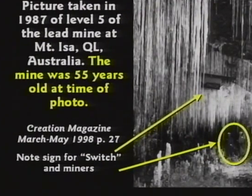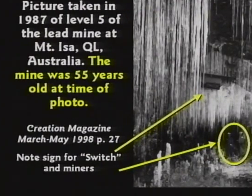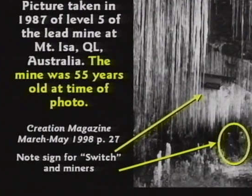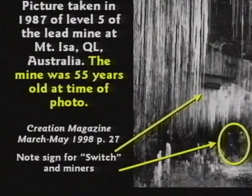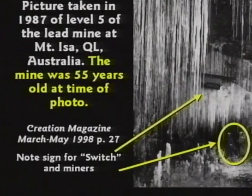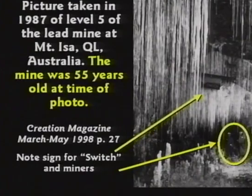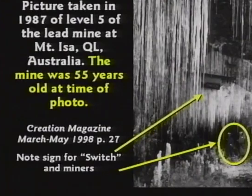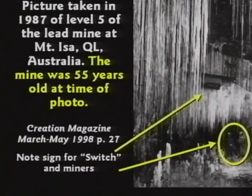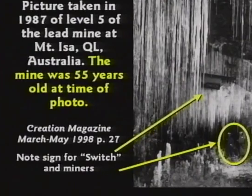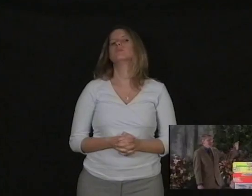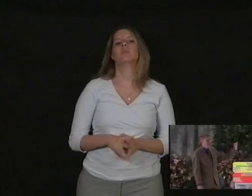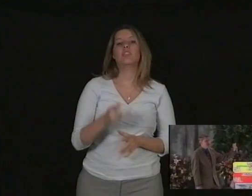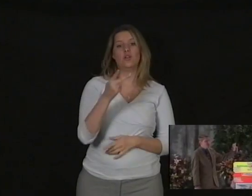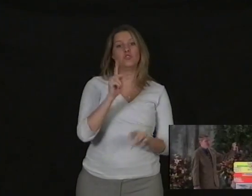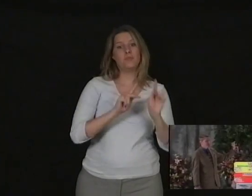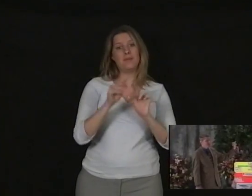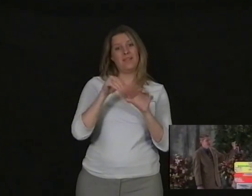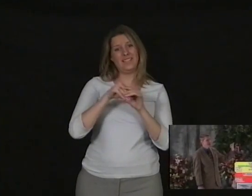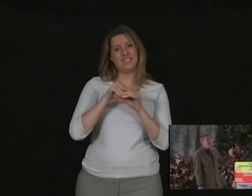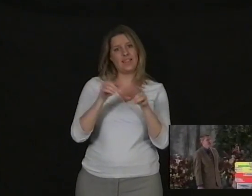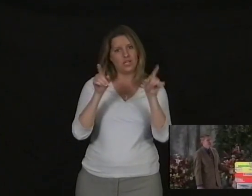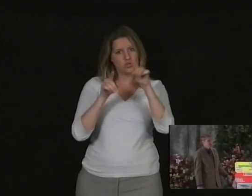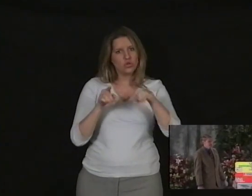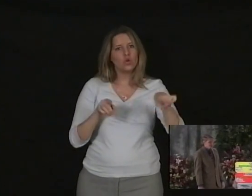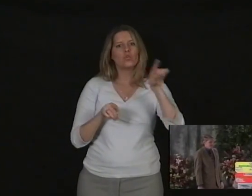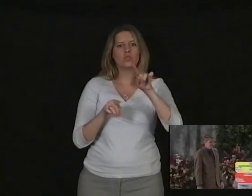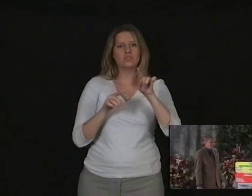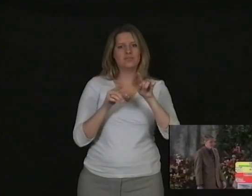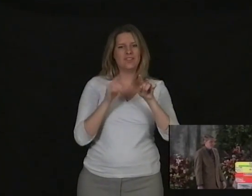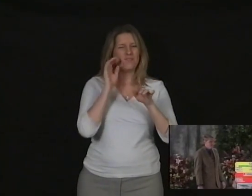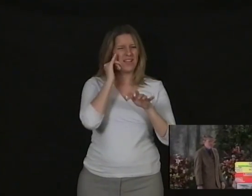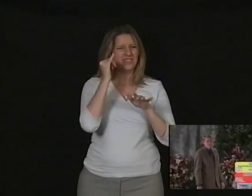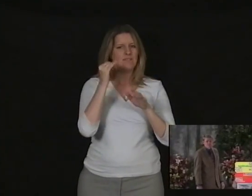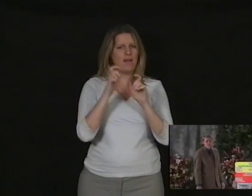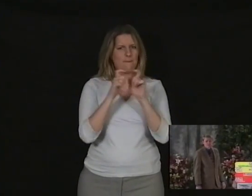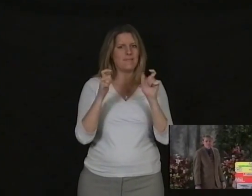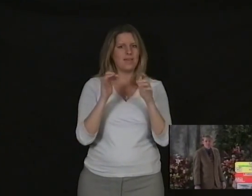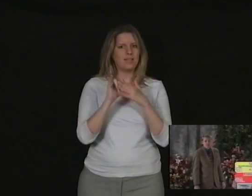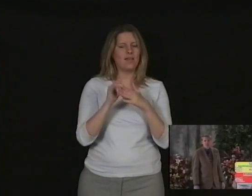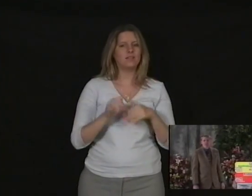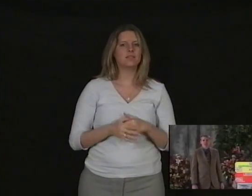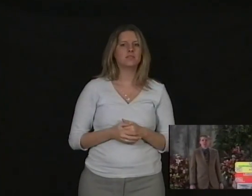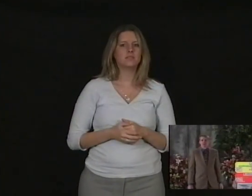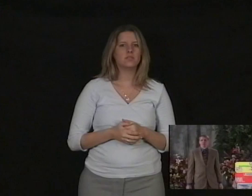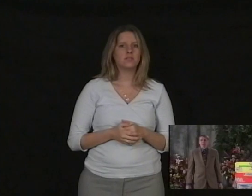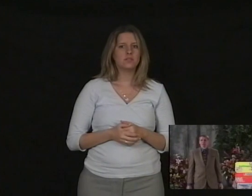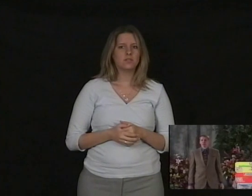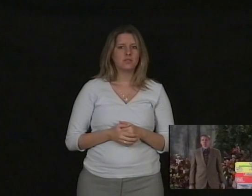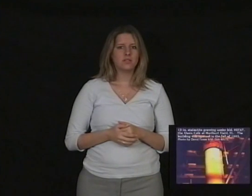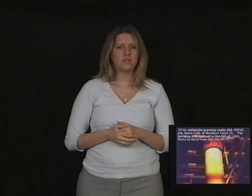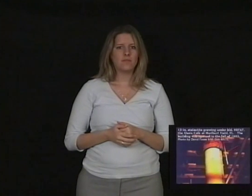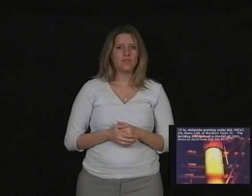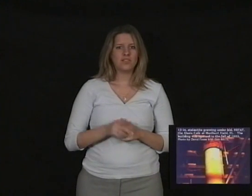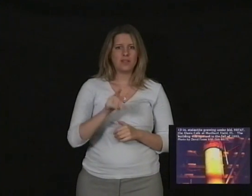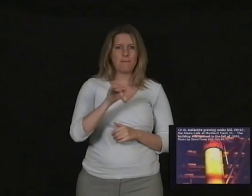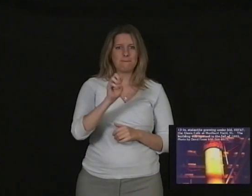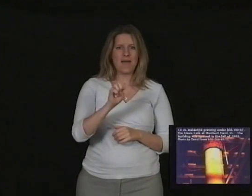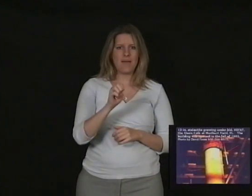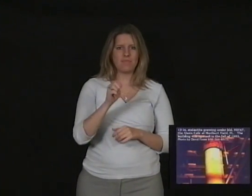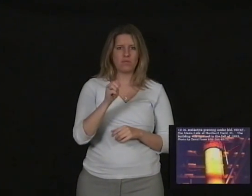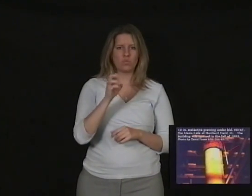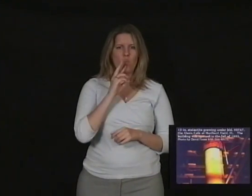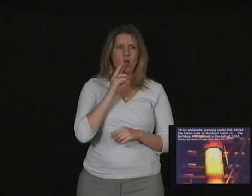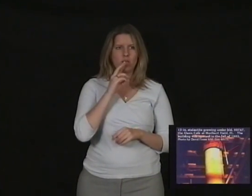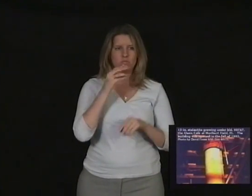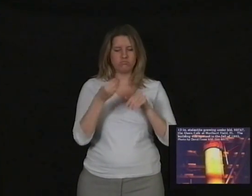years. There are two people inside that circle to give you an idea how big this is. Here's a pipe that was dripping water up at